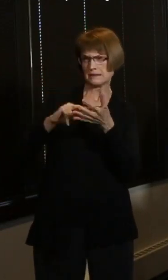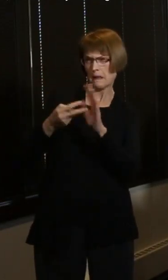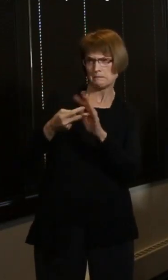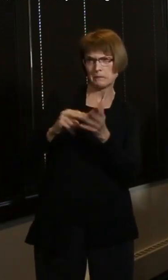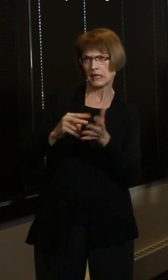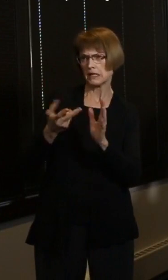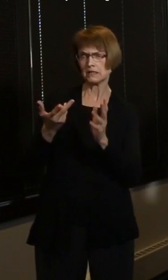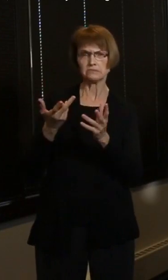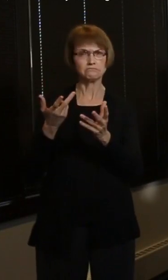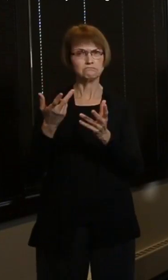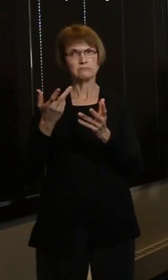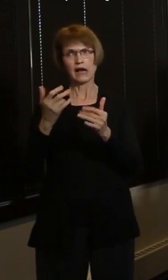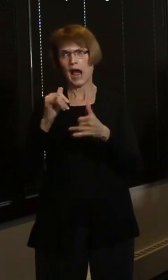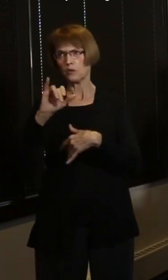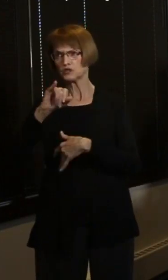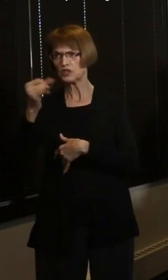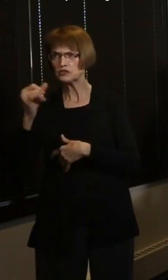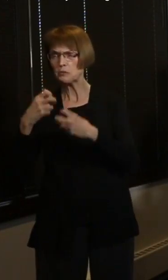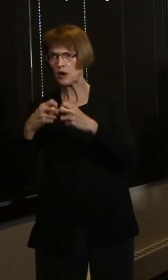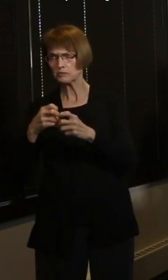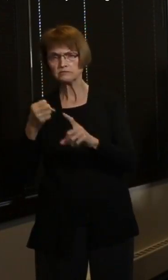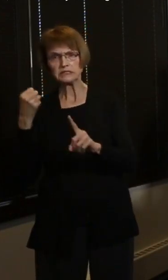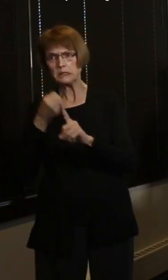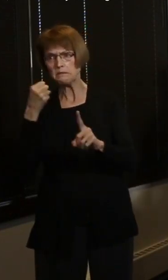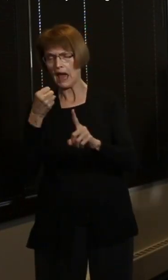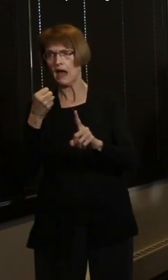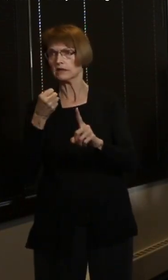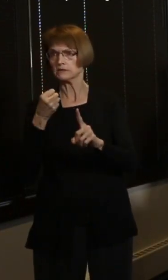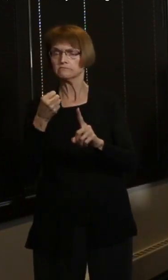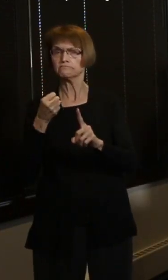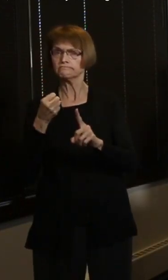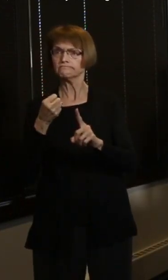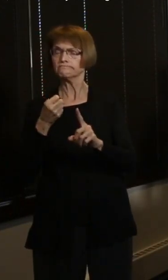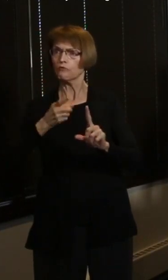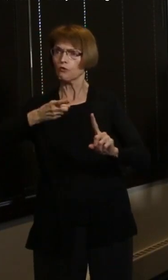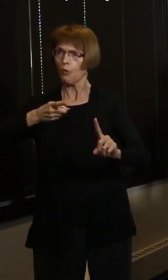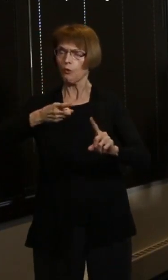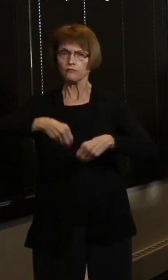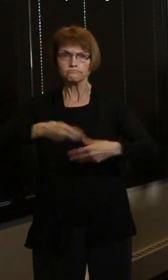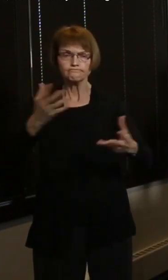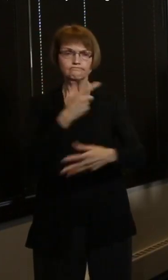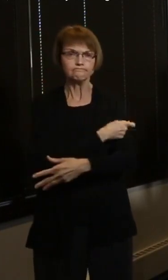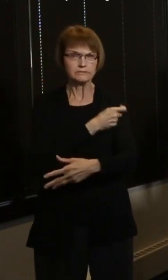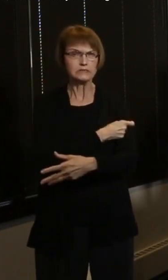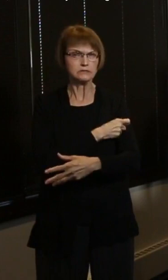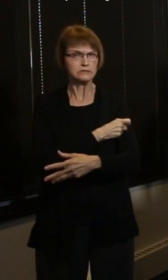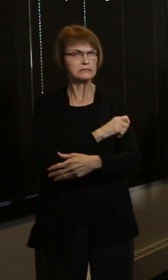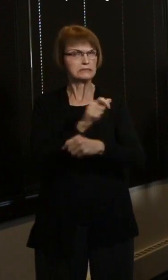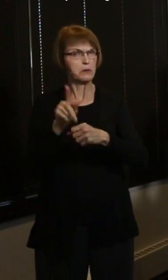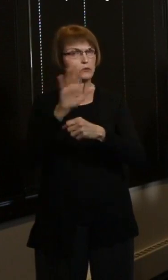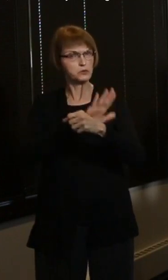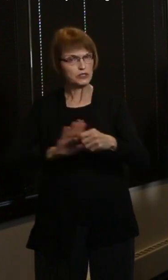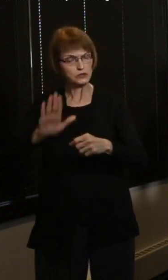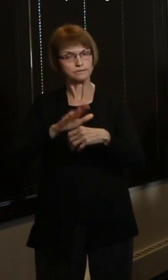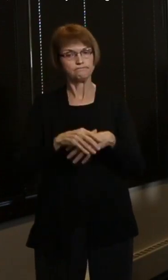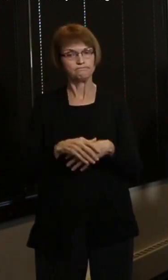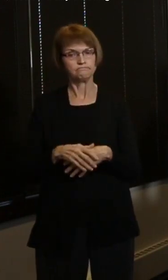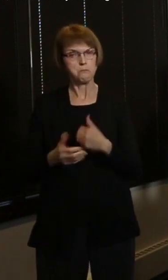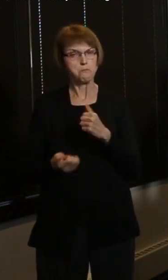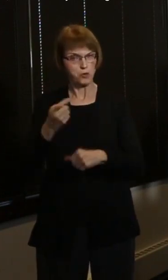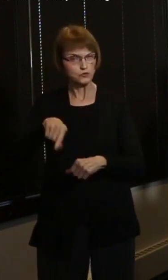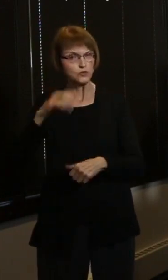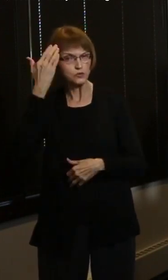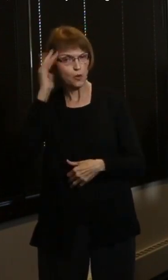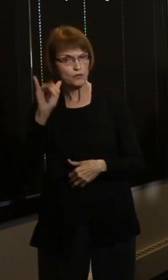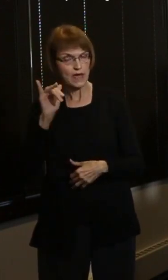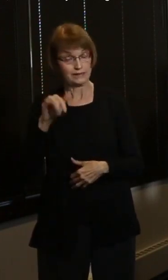it could impact our vaccination efforts within our region. So, as most of you know,